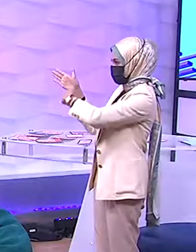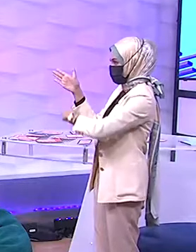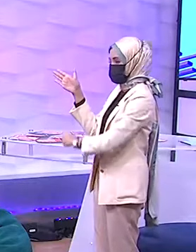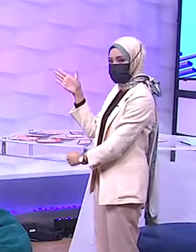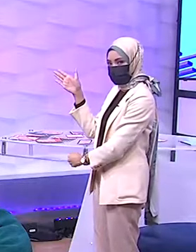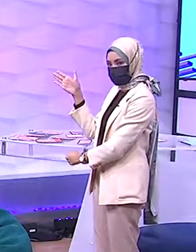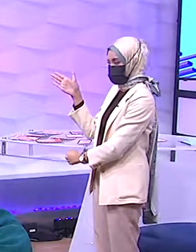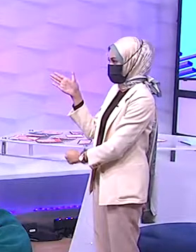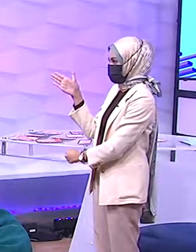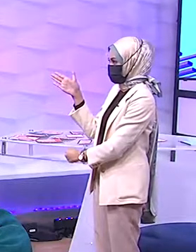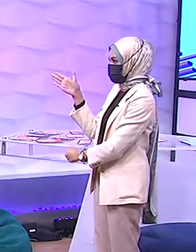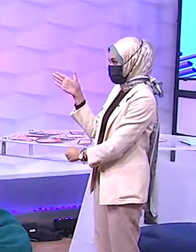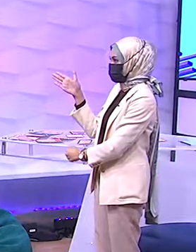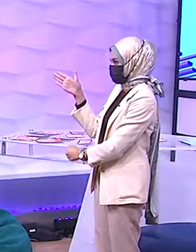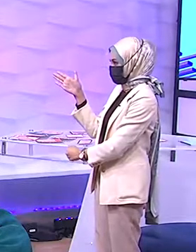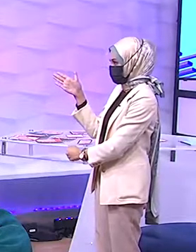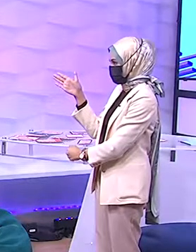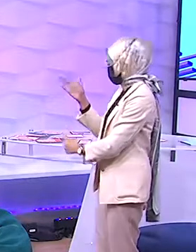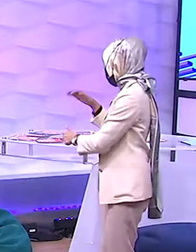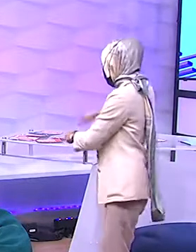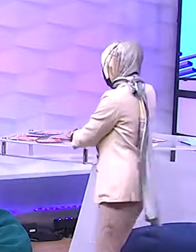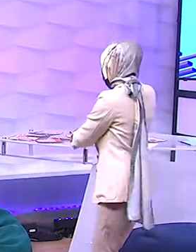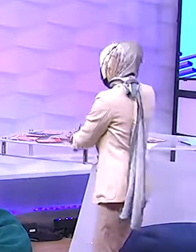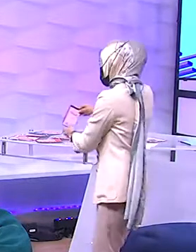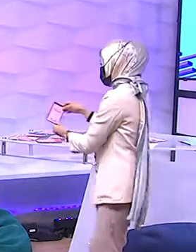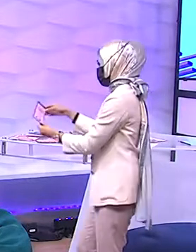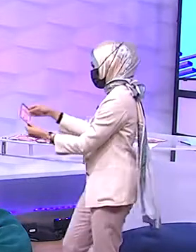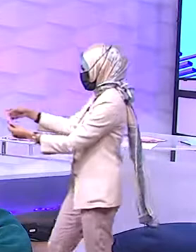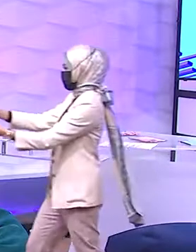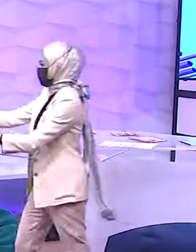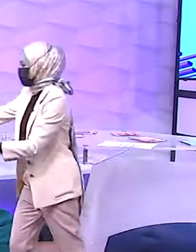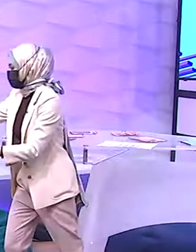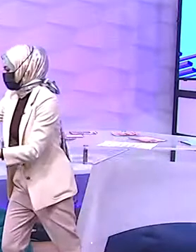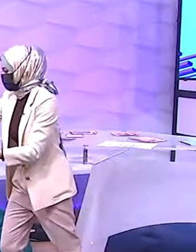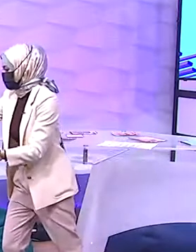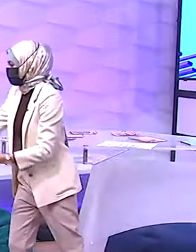Bring it down. Sink. All right, so Mira, can I have the picture? Okay, let me explain here. Okay,